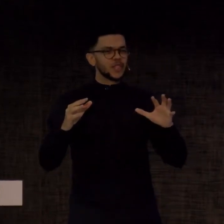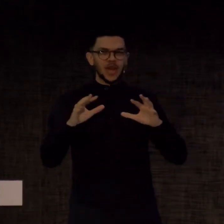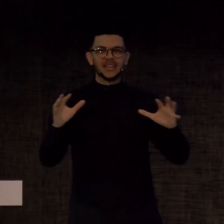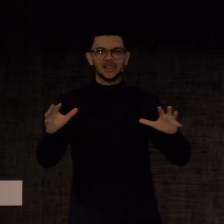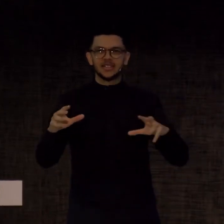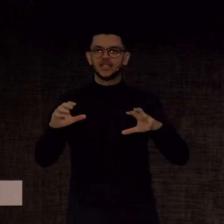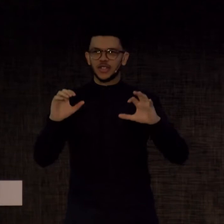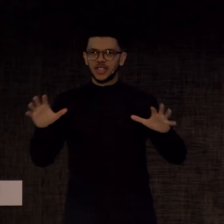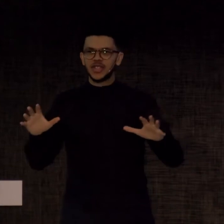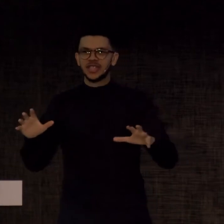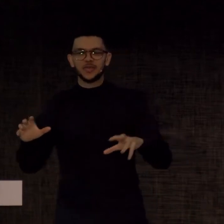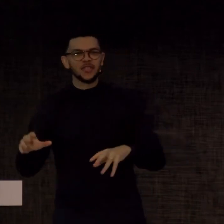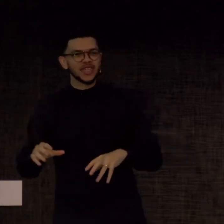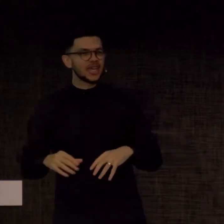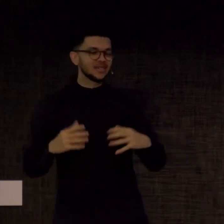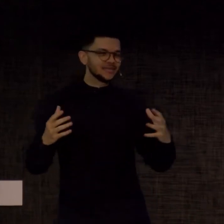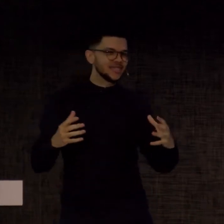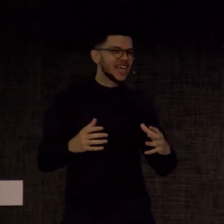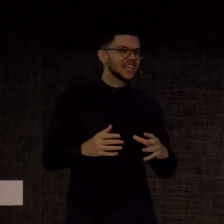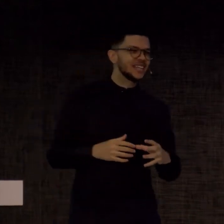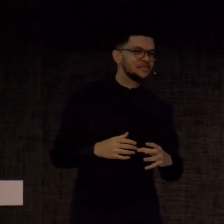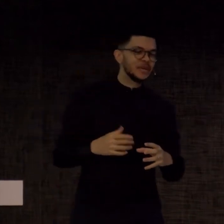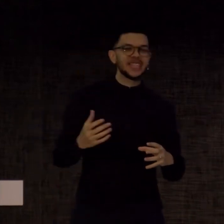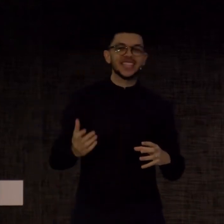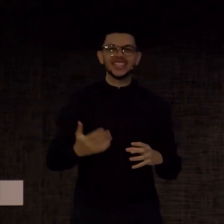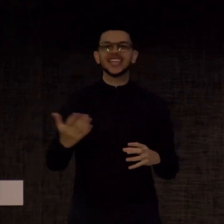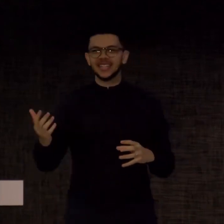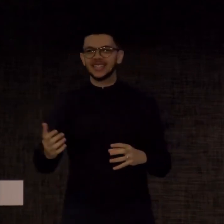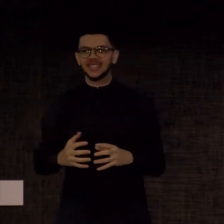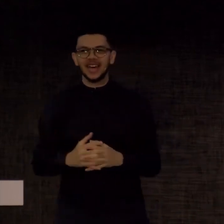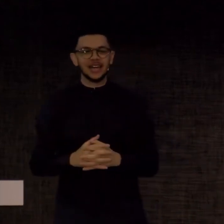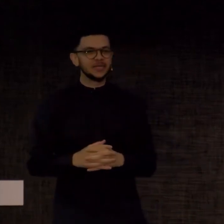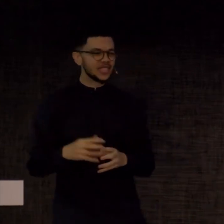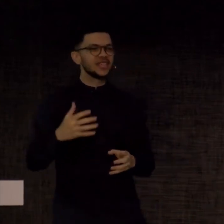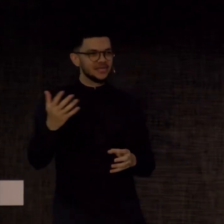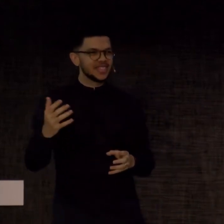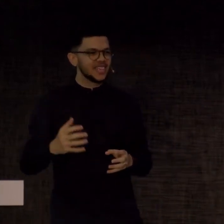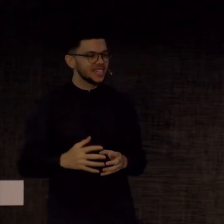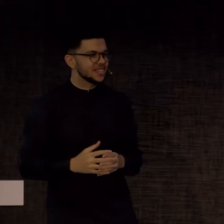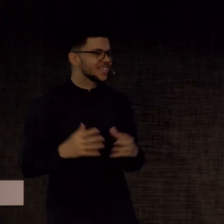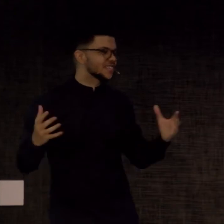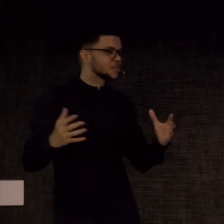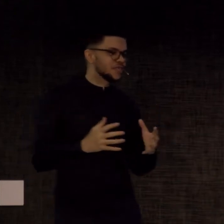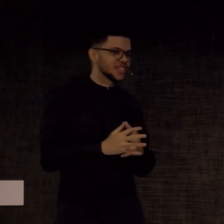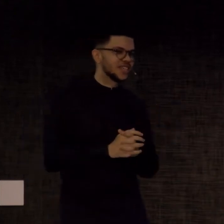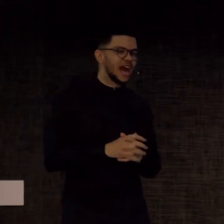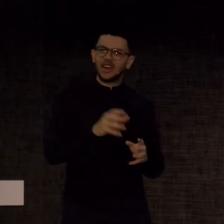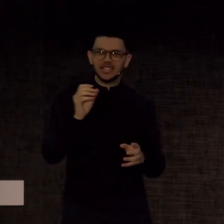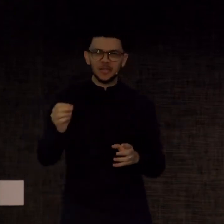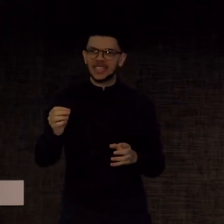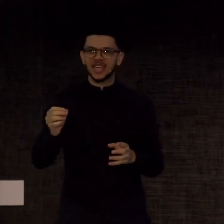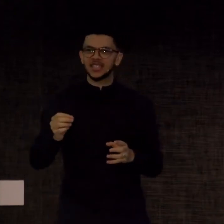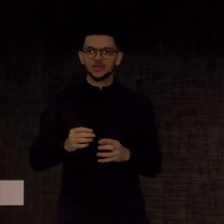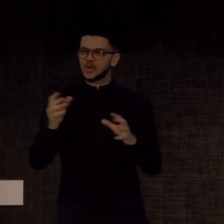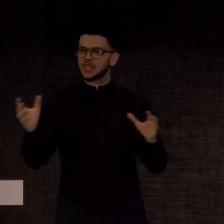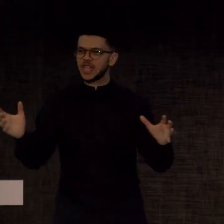do you like the Constitution? Do you think it's perfect? And sadly, he basically said yes. He said yes. He thinks it's perfect. I've asked so